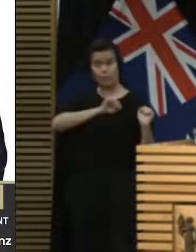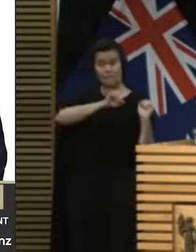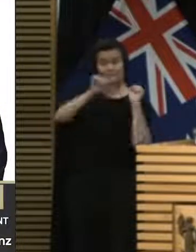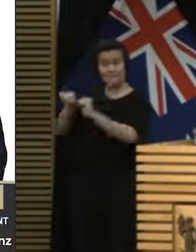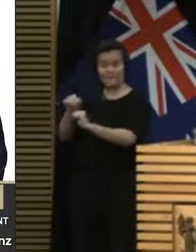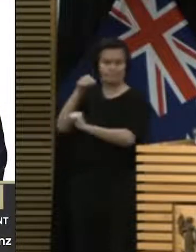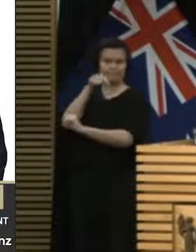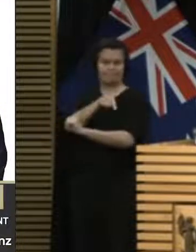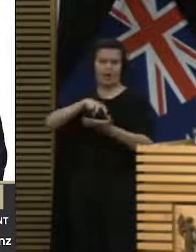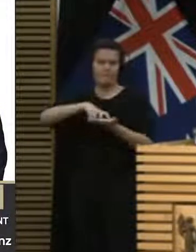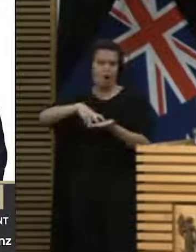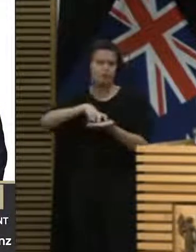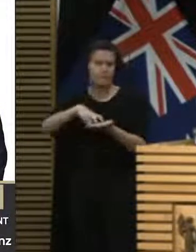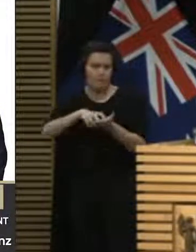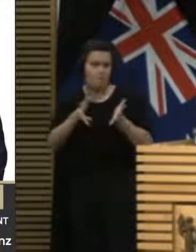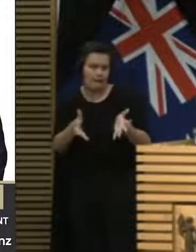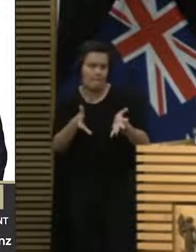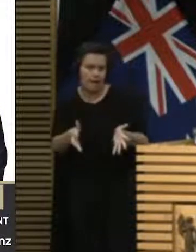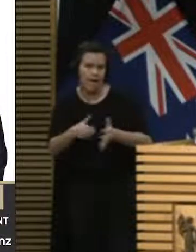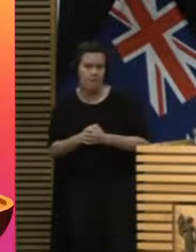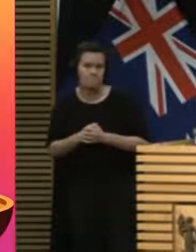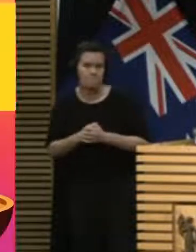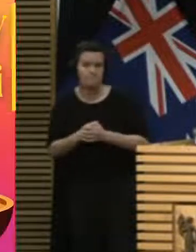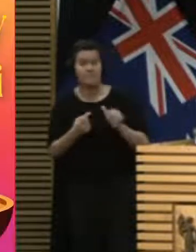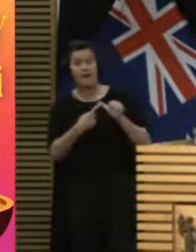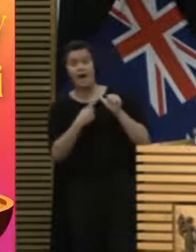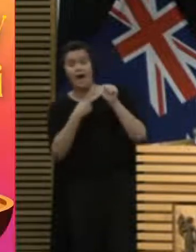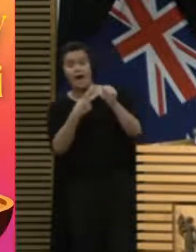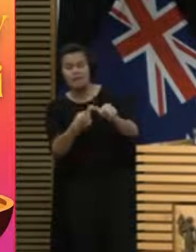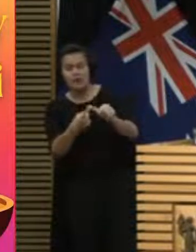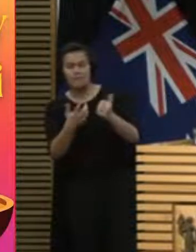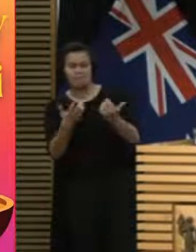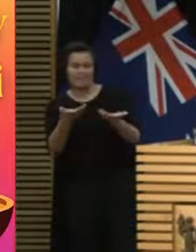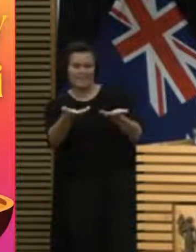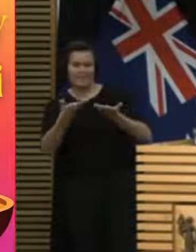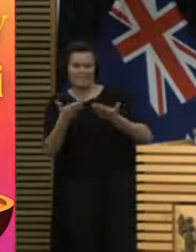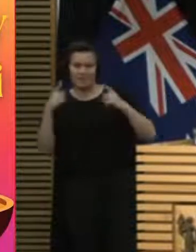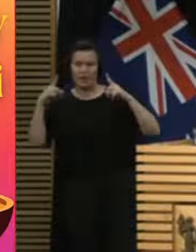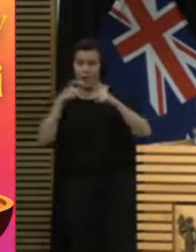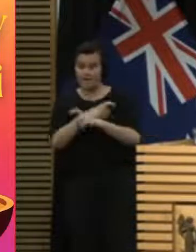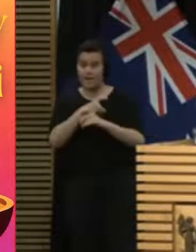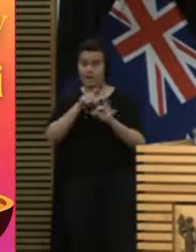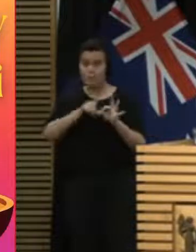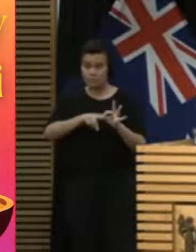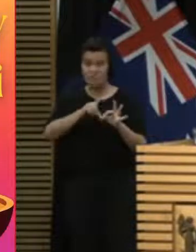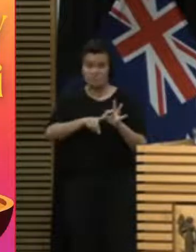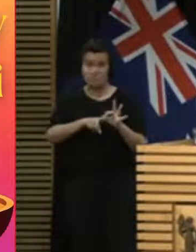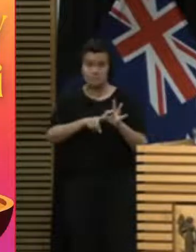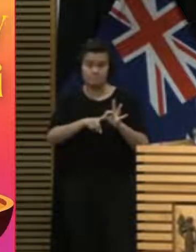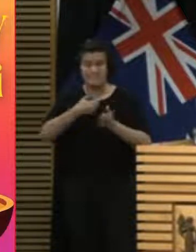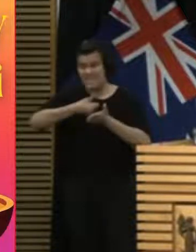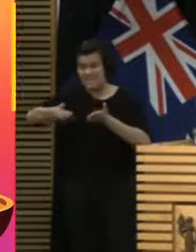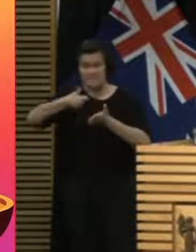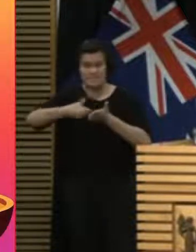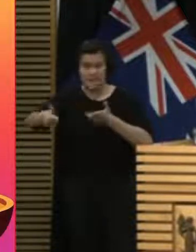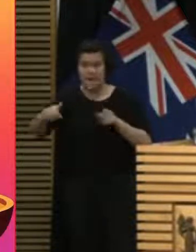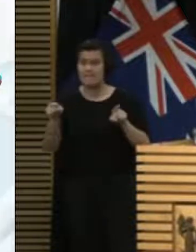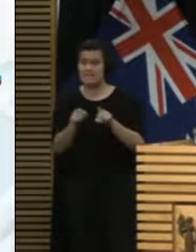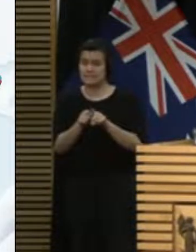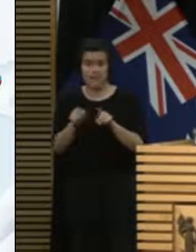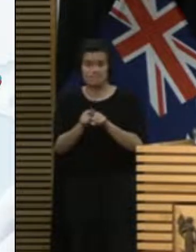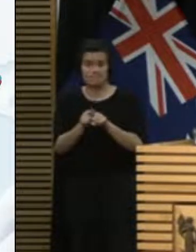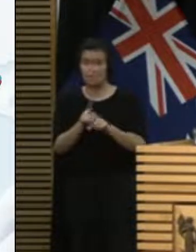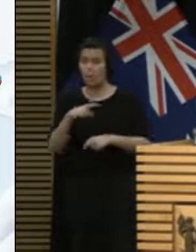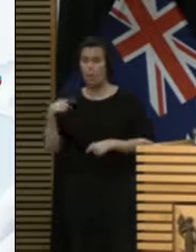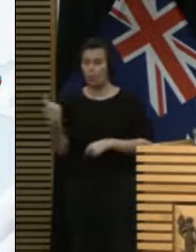the questions that are being put to us, complex, difficult questions around vaccine mandates on a daily basis. And what we're looking for here